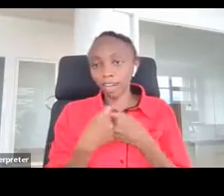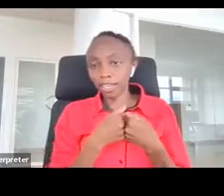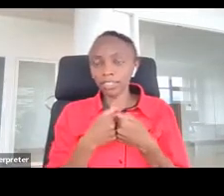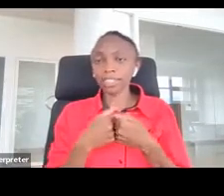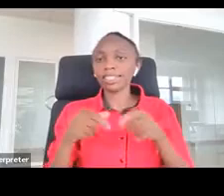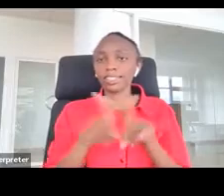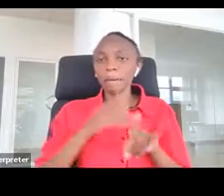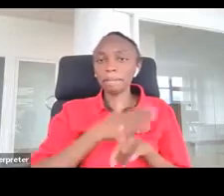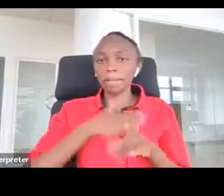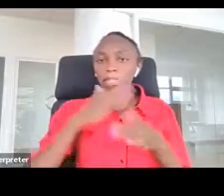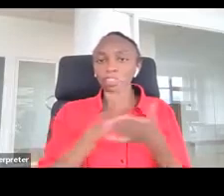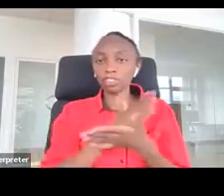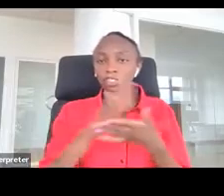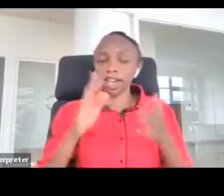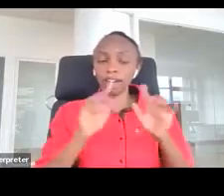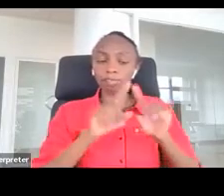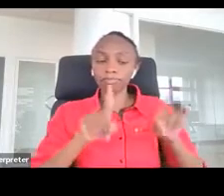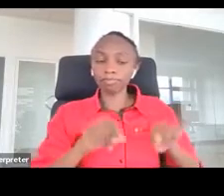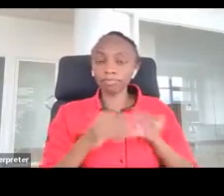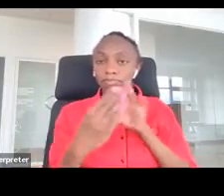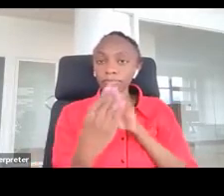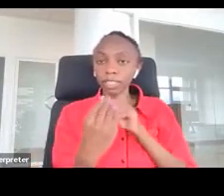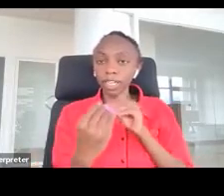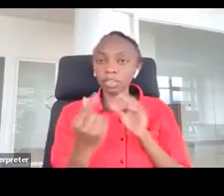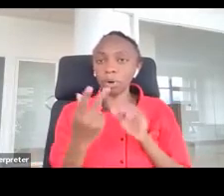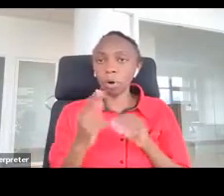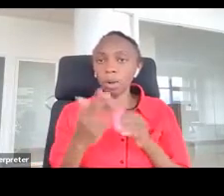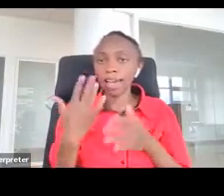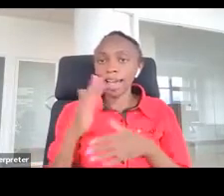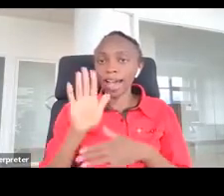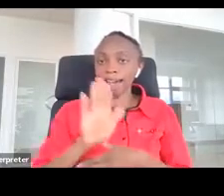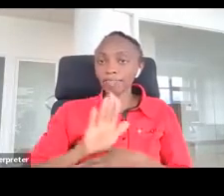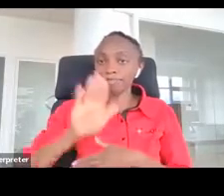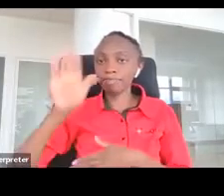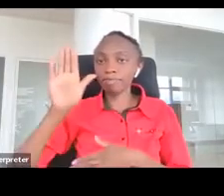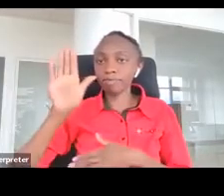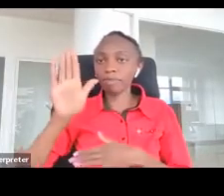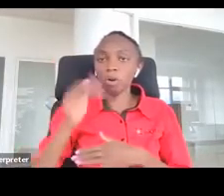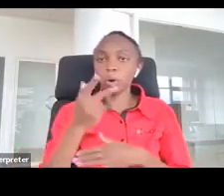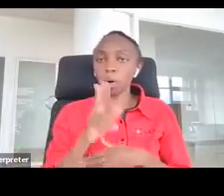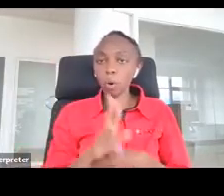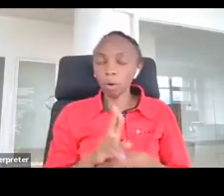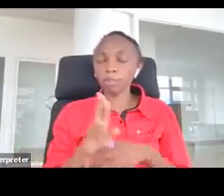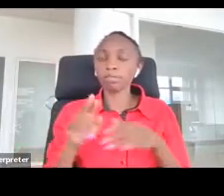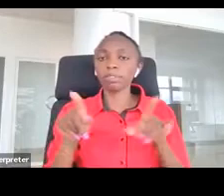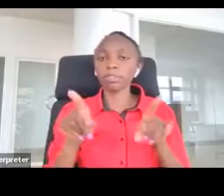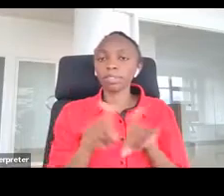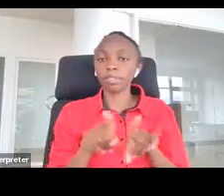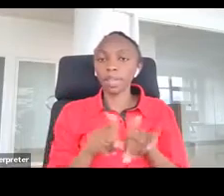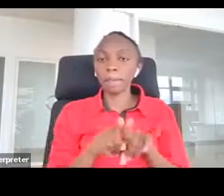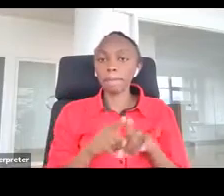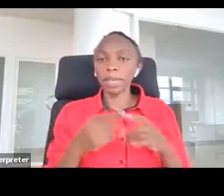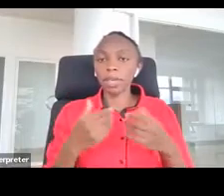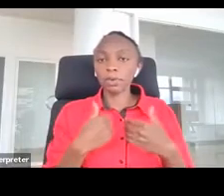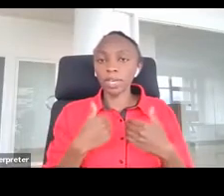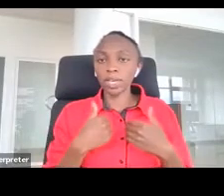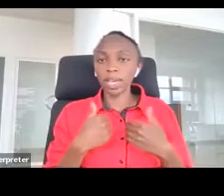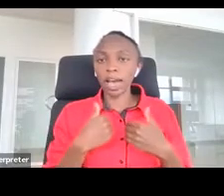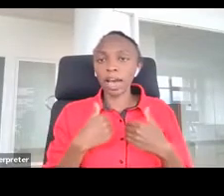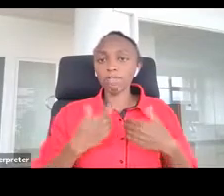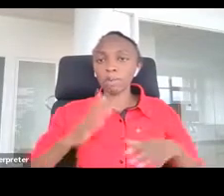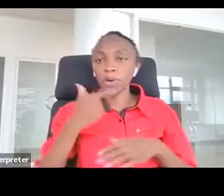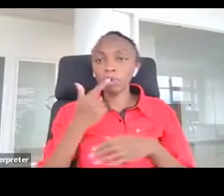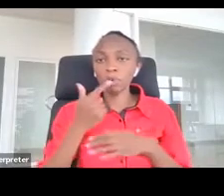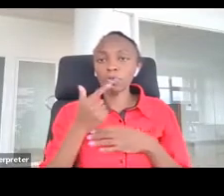the chat or raise your hand up. Also, we have the people in Facebook, and we want to